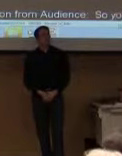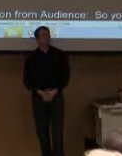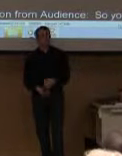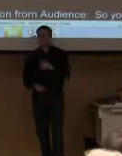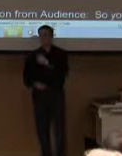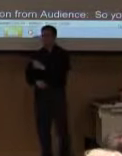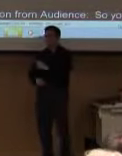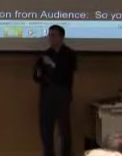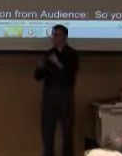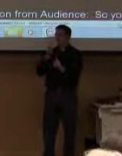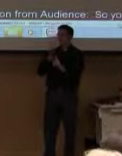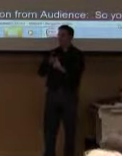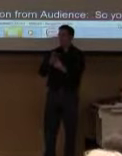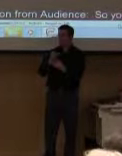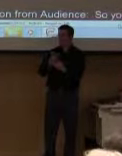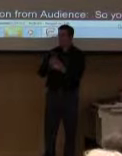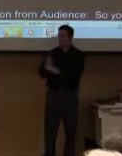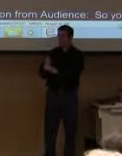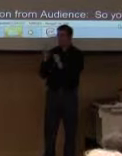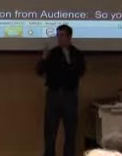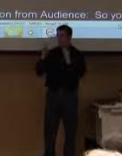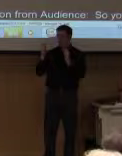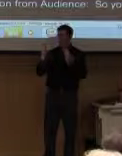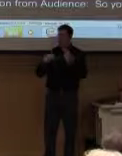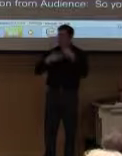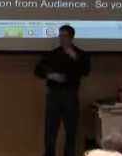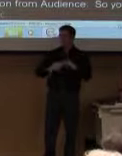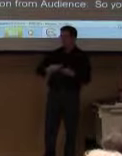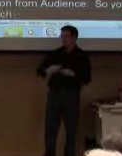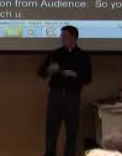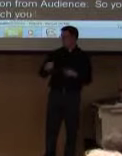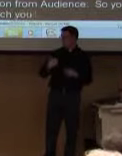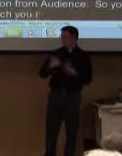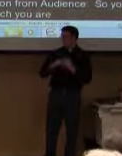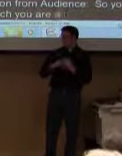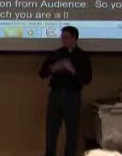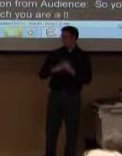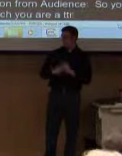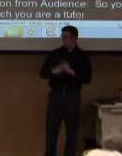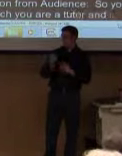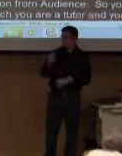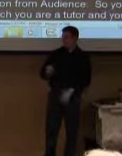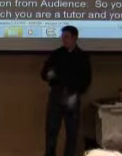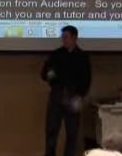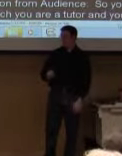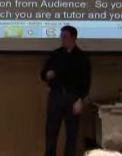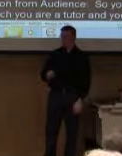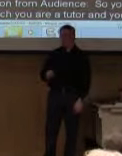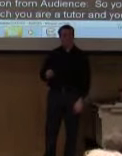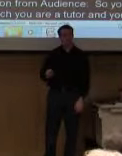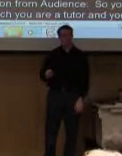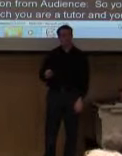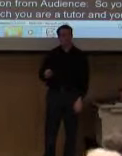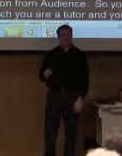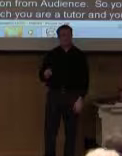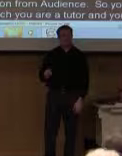which you are the tutor, and there's a list of names that you have at the beginning of the semester, and you